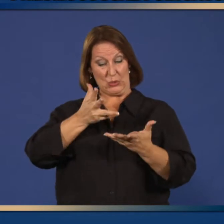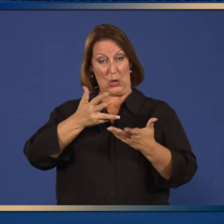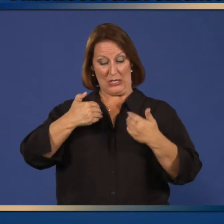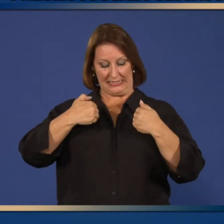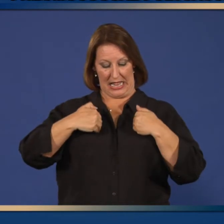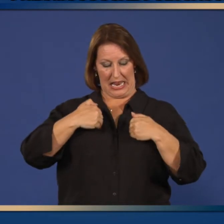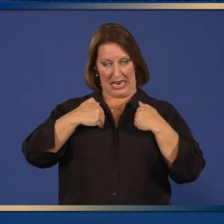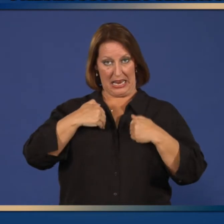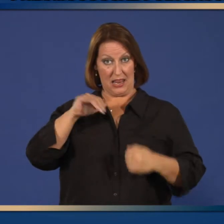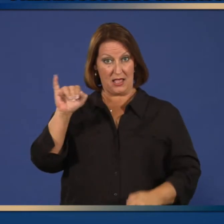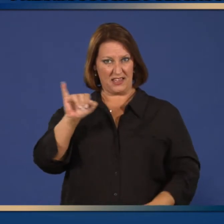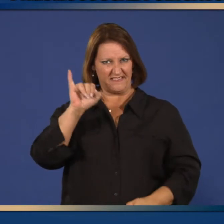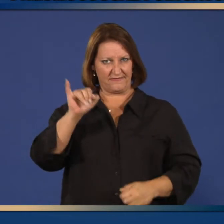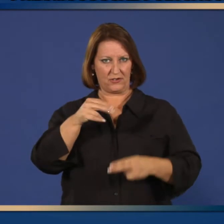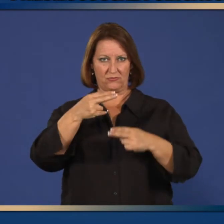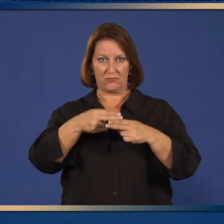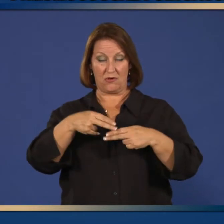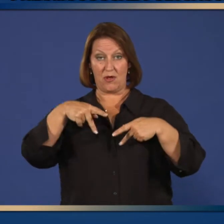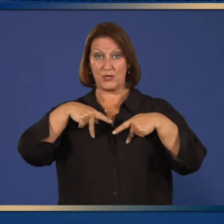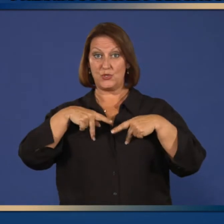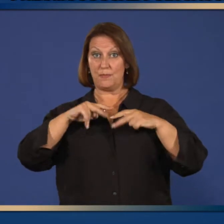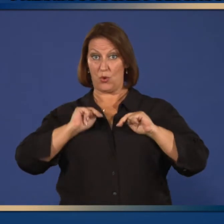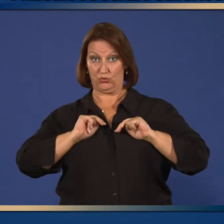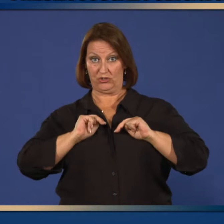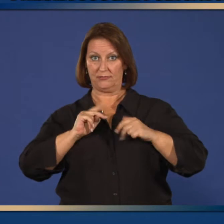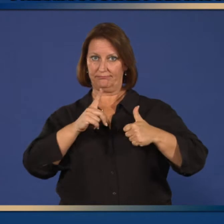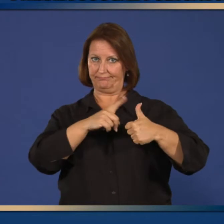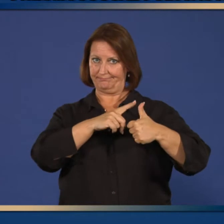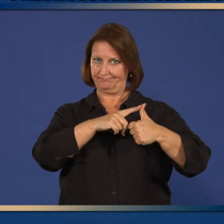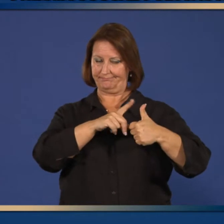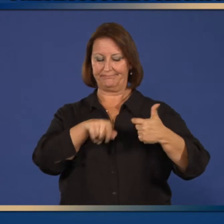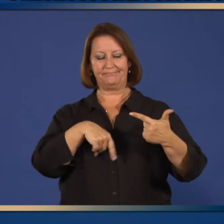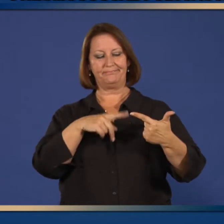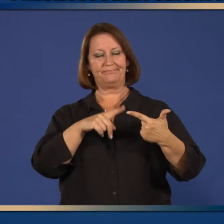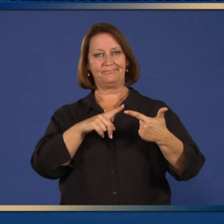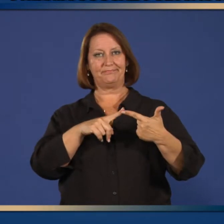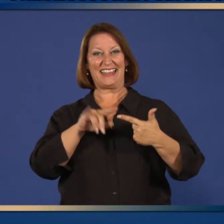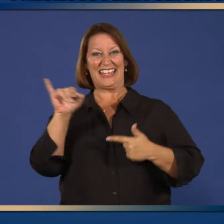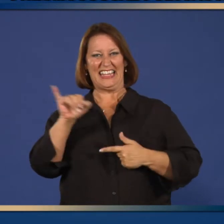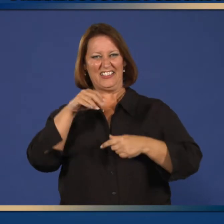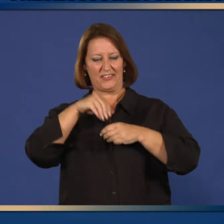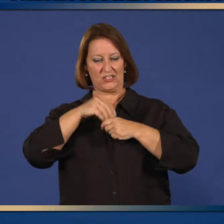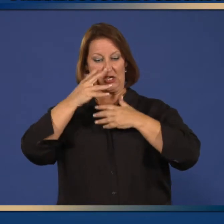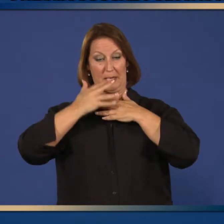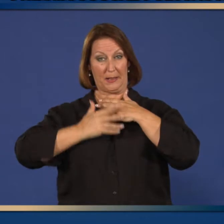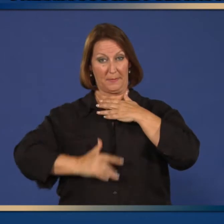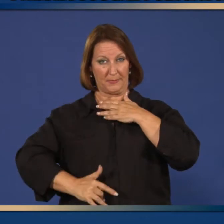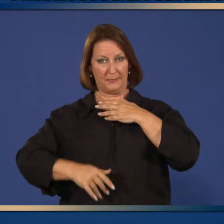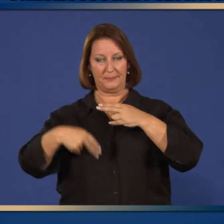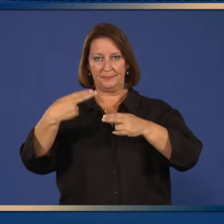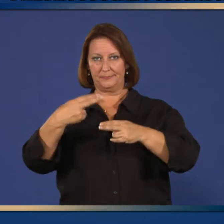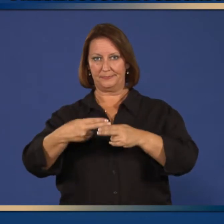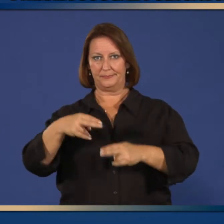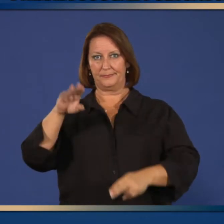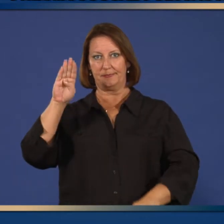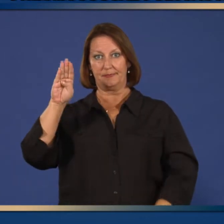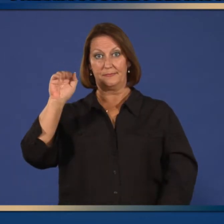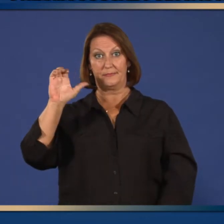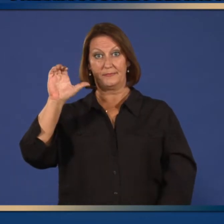Pneumococcal disease can lead to serious infections of the lungs, pneumonia,